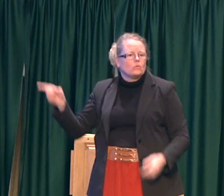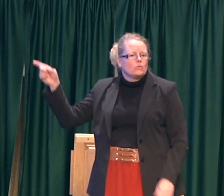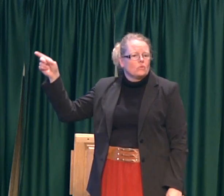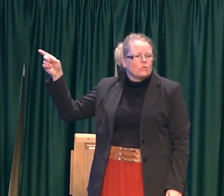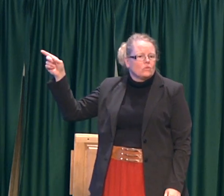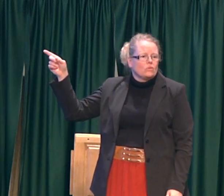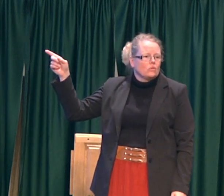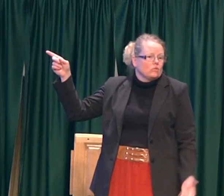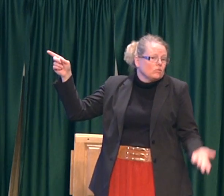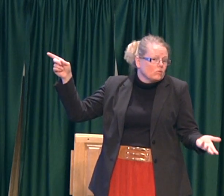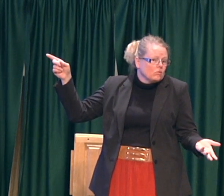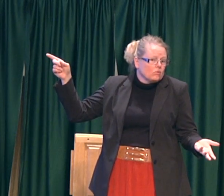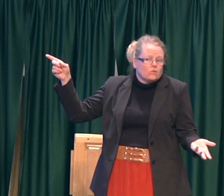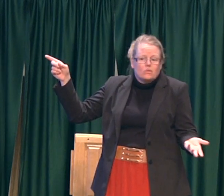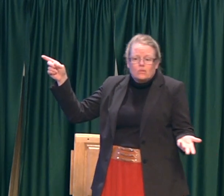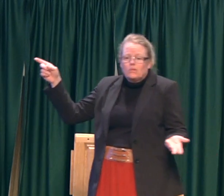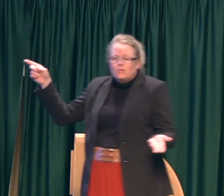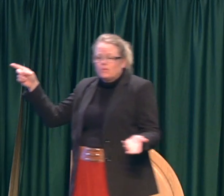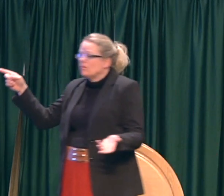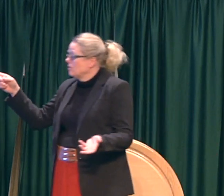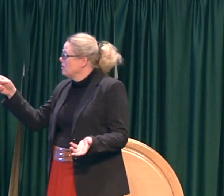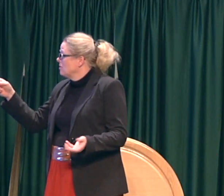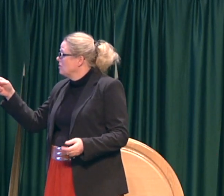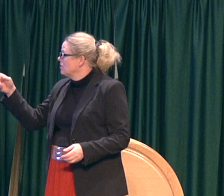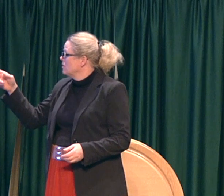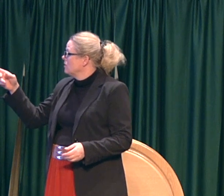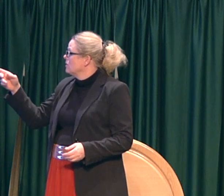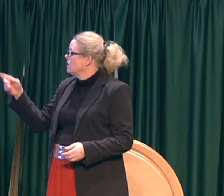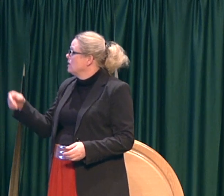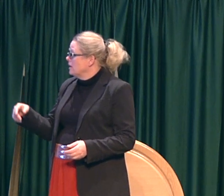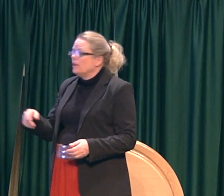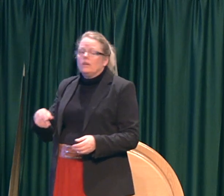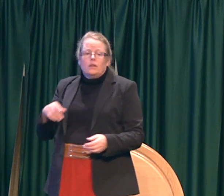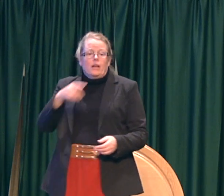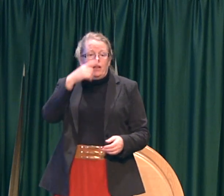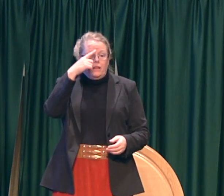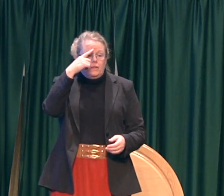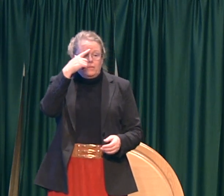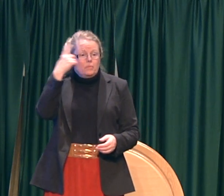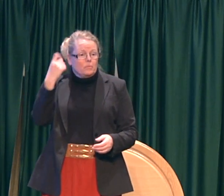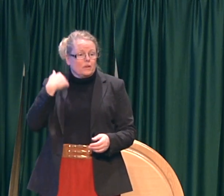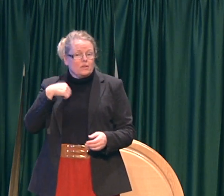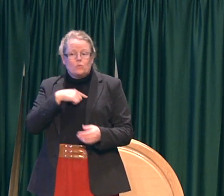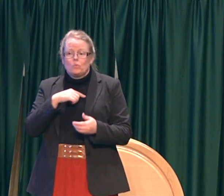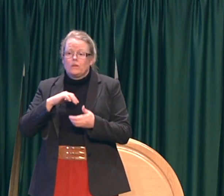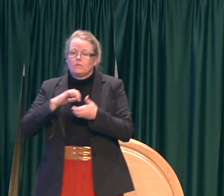again, maybe some people, we may run out of interpreters or run out of resources, and they may go